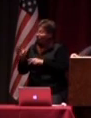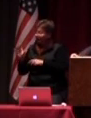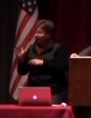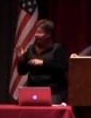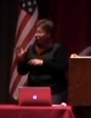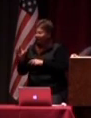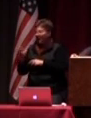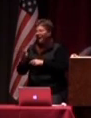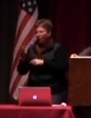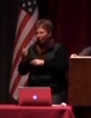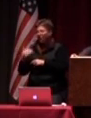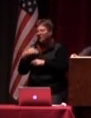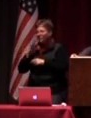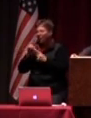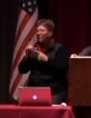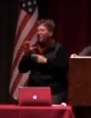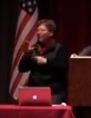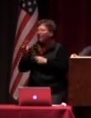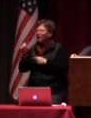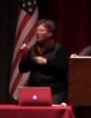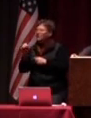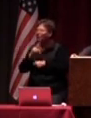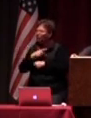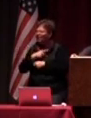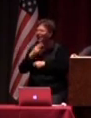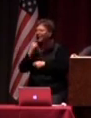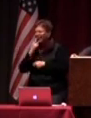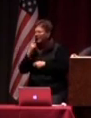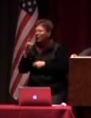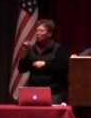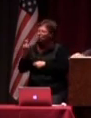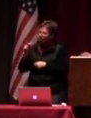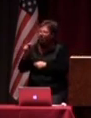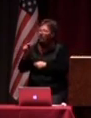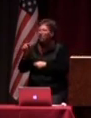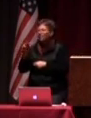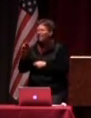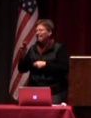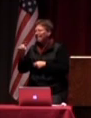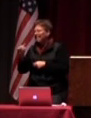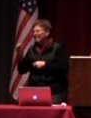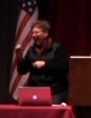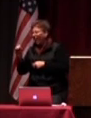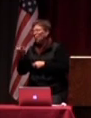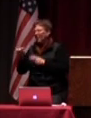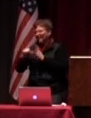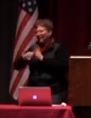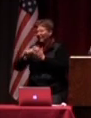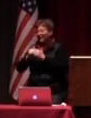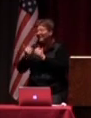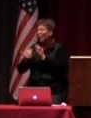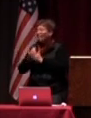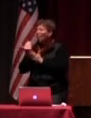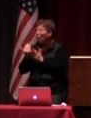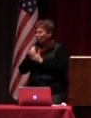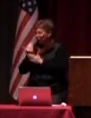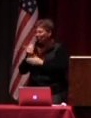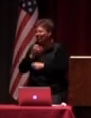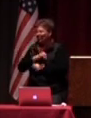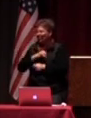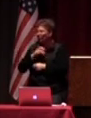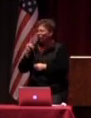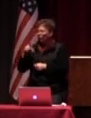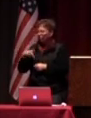have done a lot of work on the cults of personality around figures like Hitler, Stalin, and Mao, and they've emphasized just how modern a cult of personality can